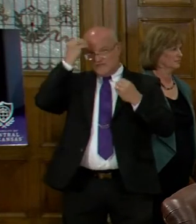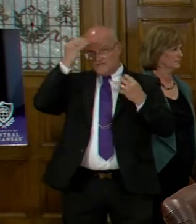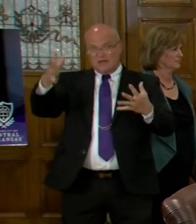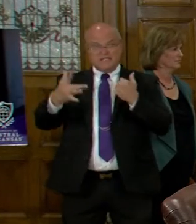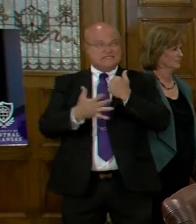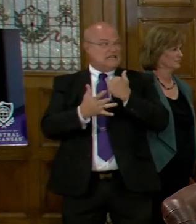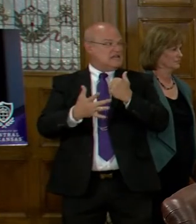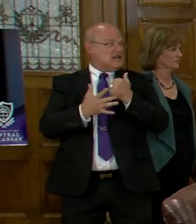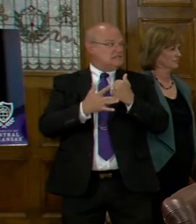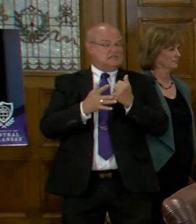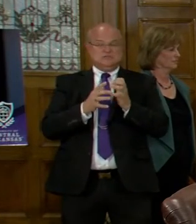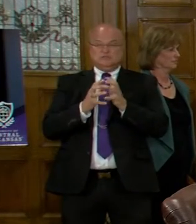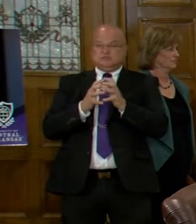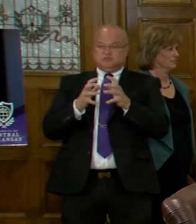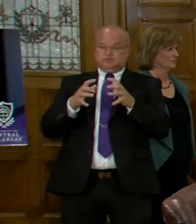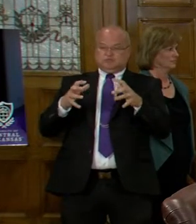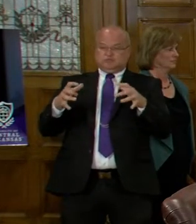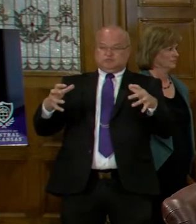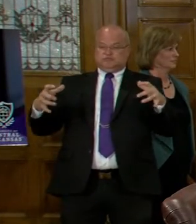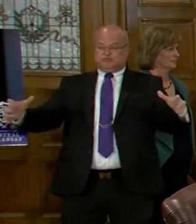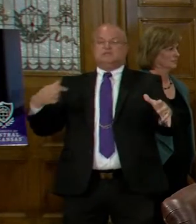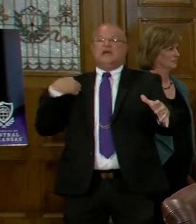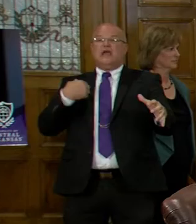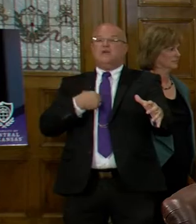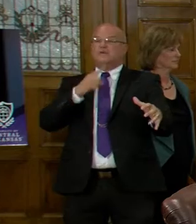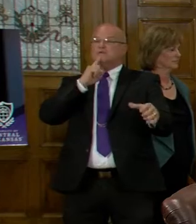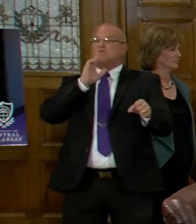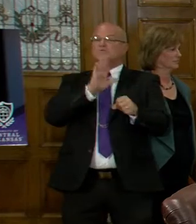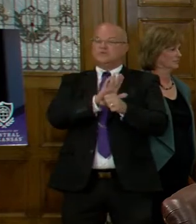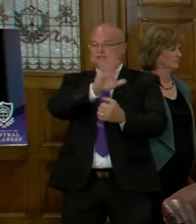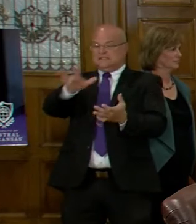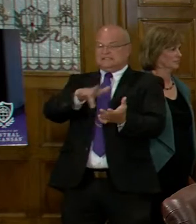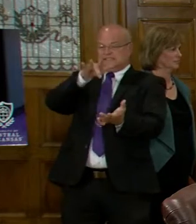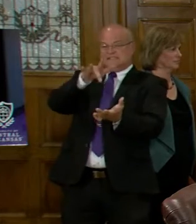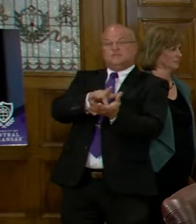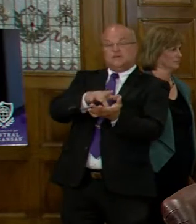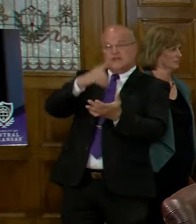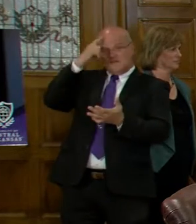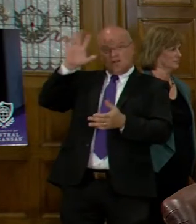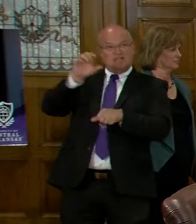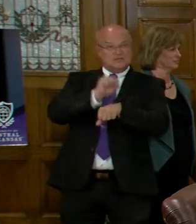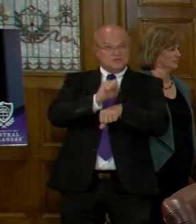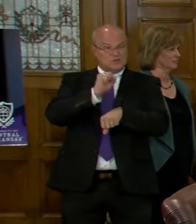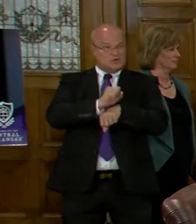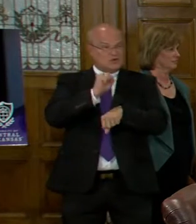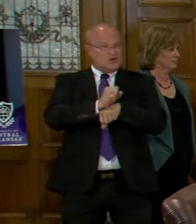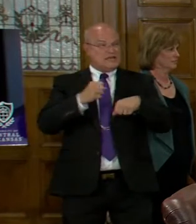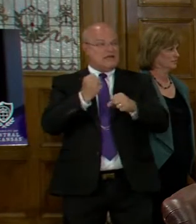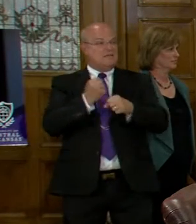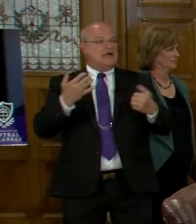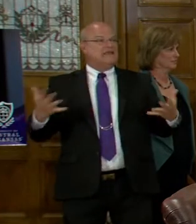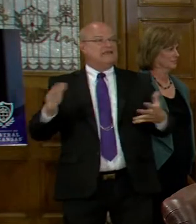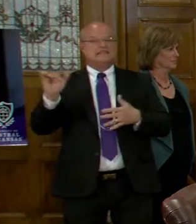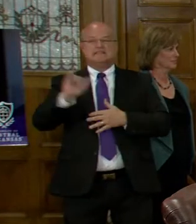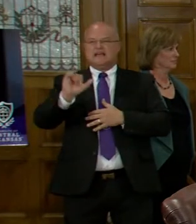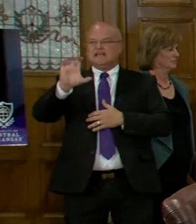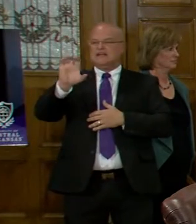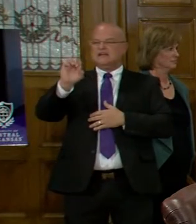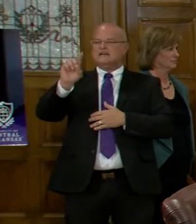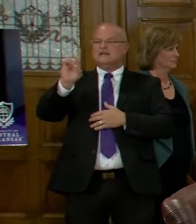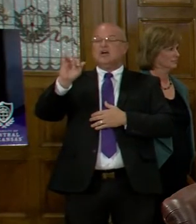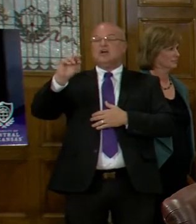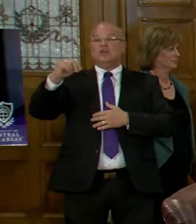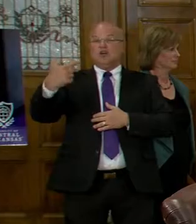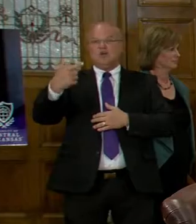bolstering what we can do and know of information assurance, a centerpiece of his work, making things such as coding